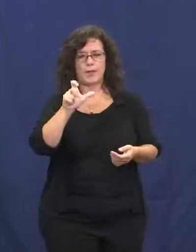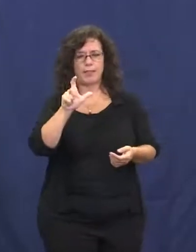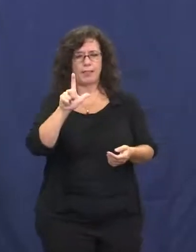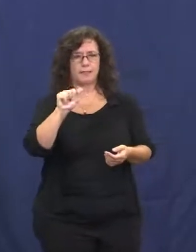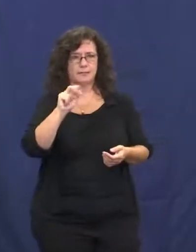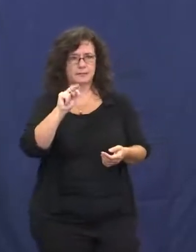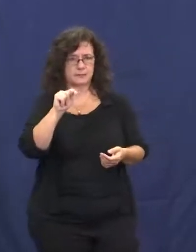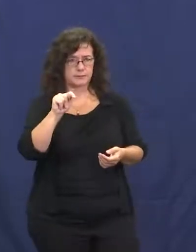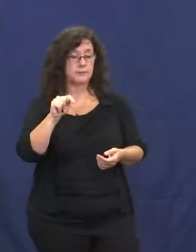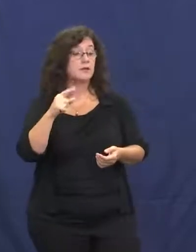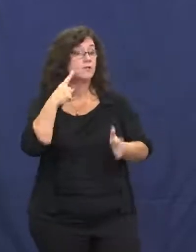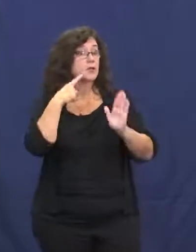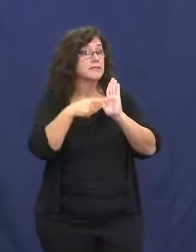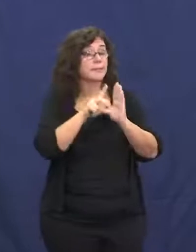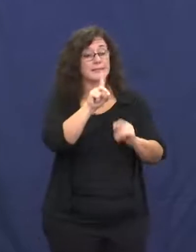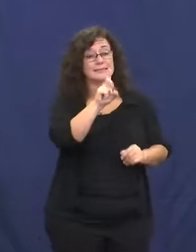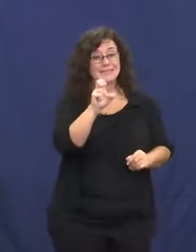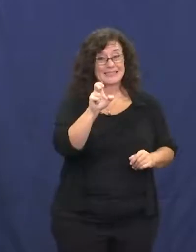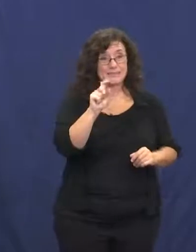picaridin,